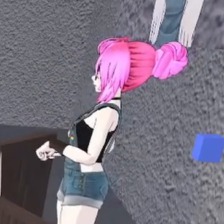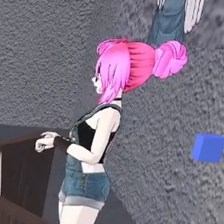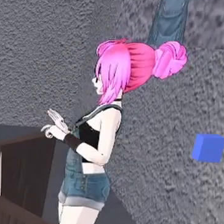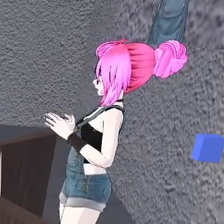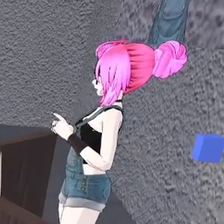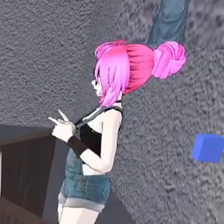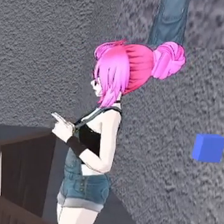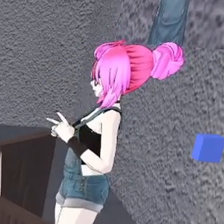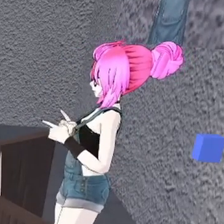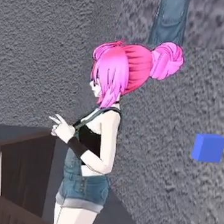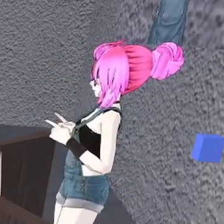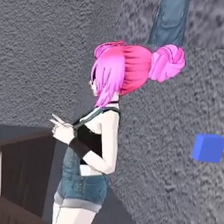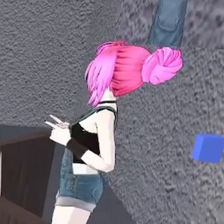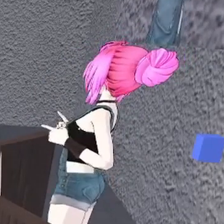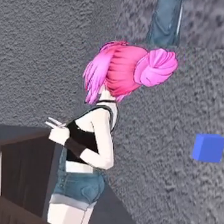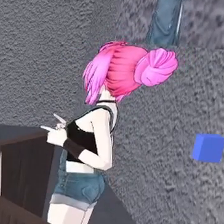Can you Discord me? Oni-chan?